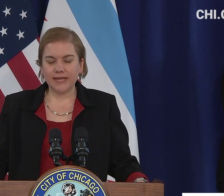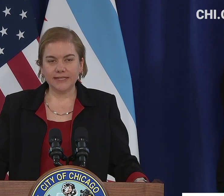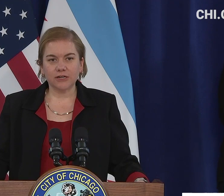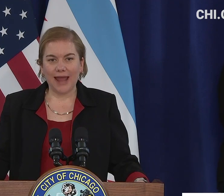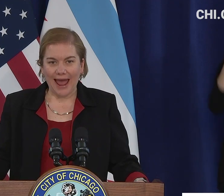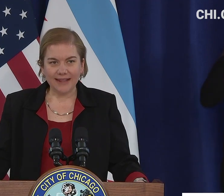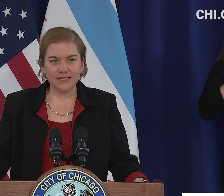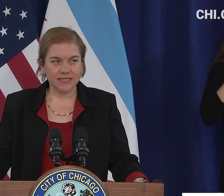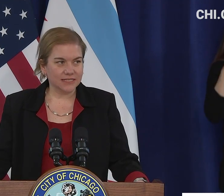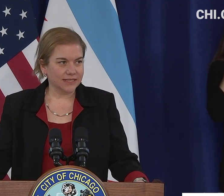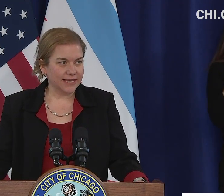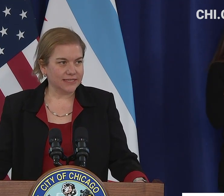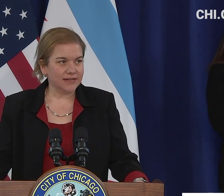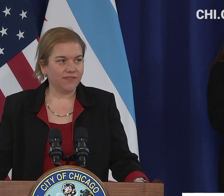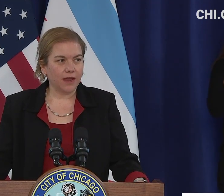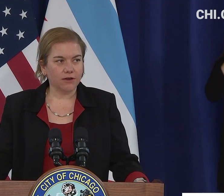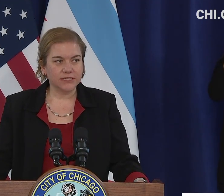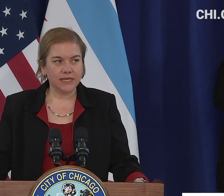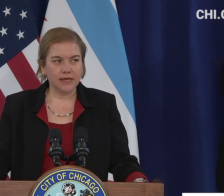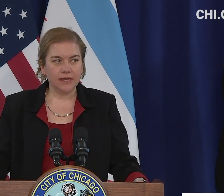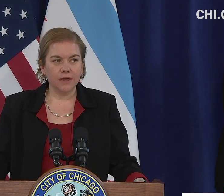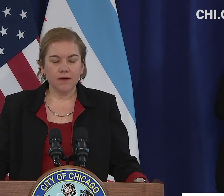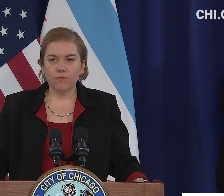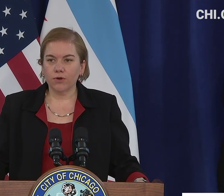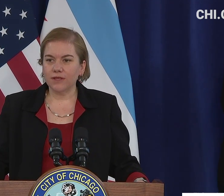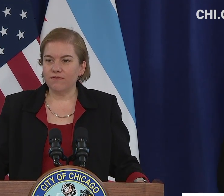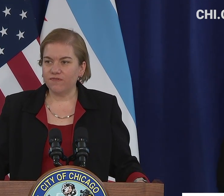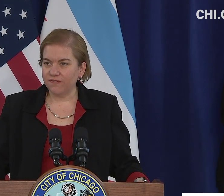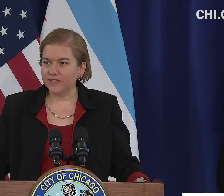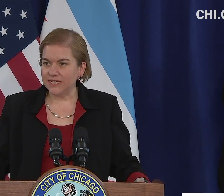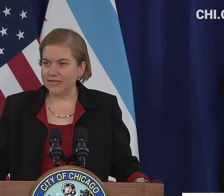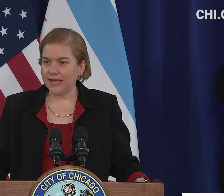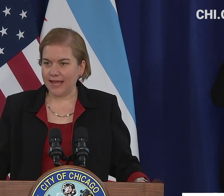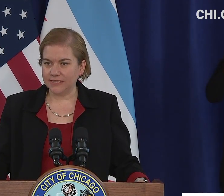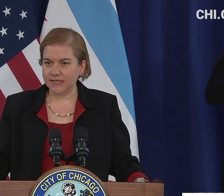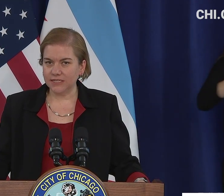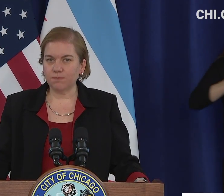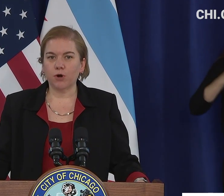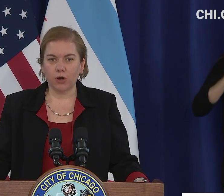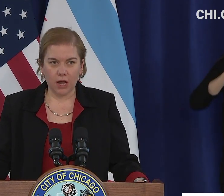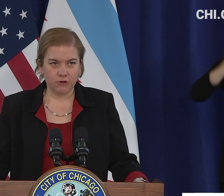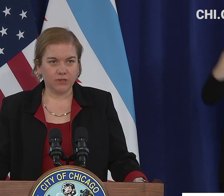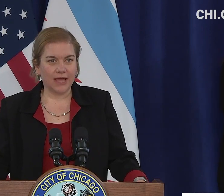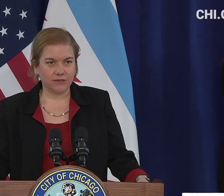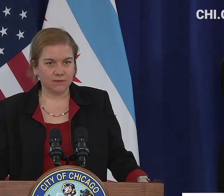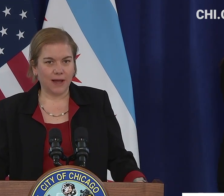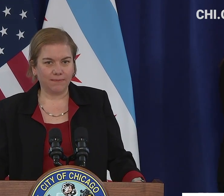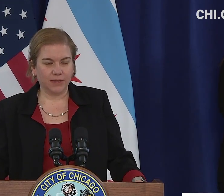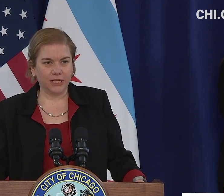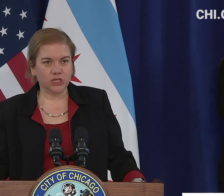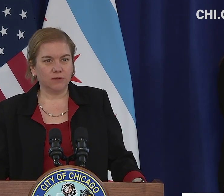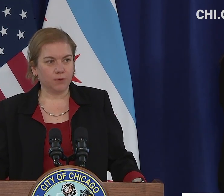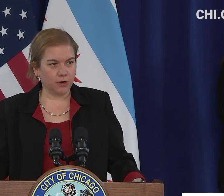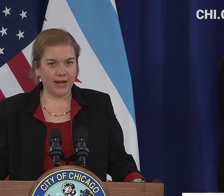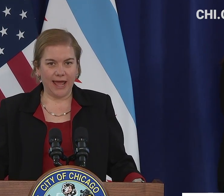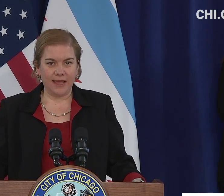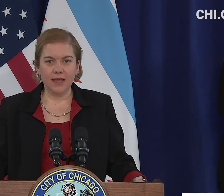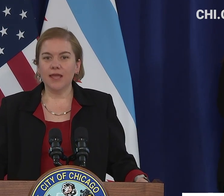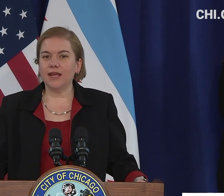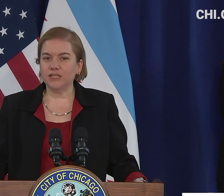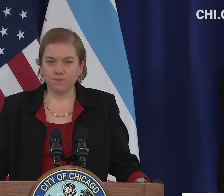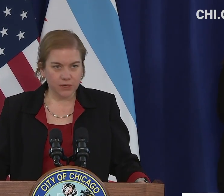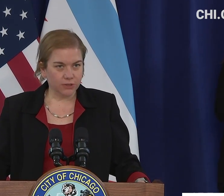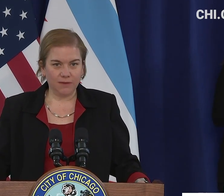that states are added to this list if they are seeing more than 15 cases per 100,000 population per